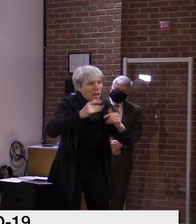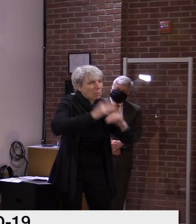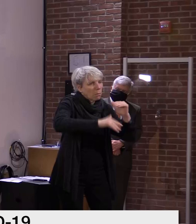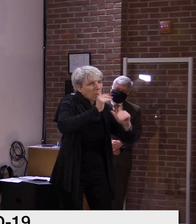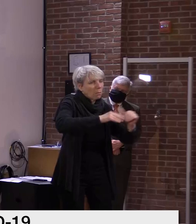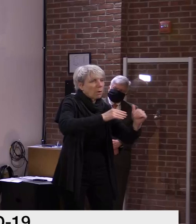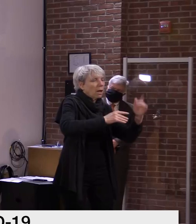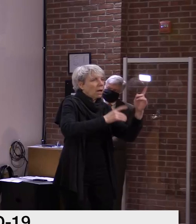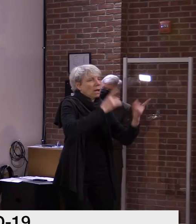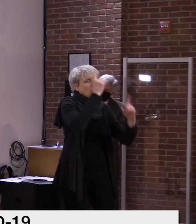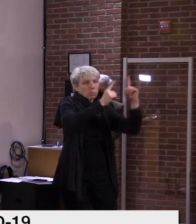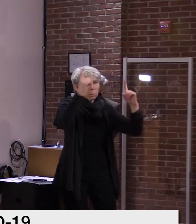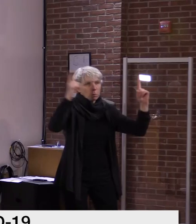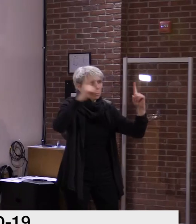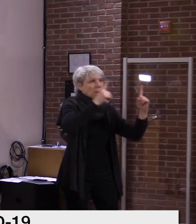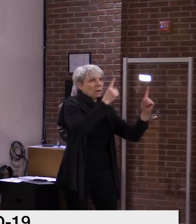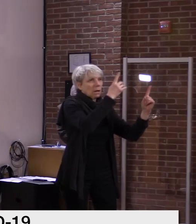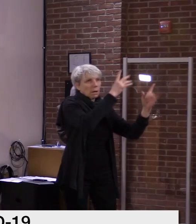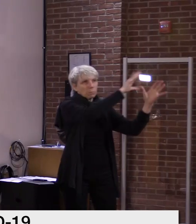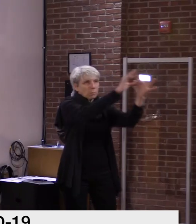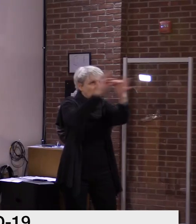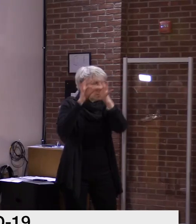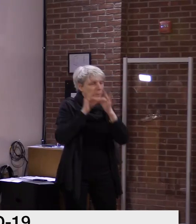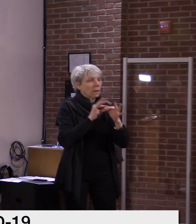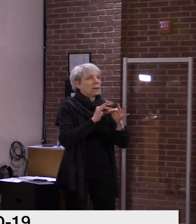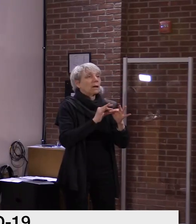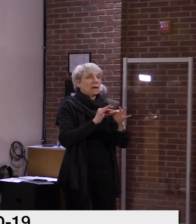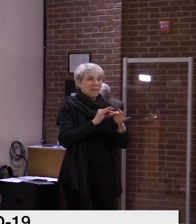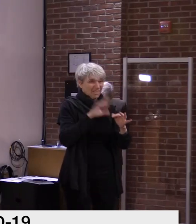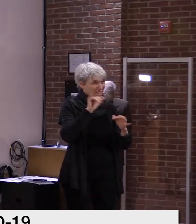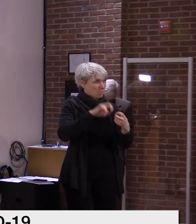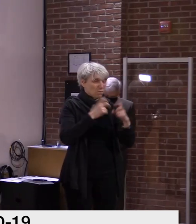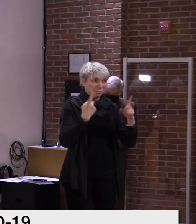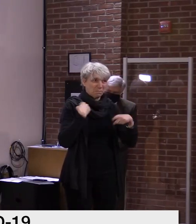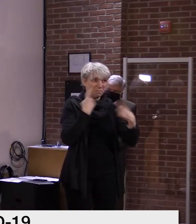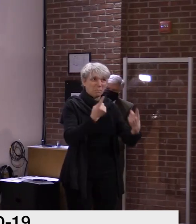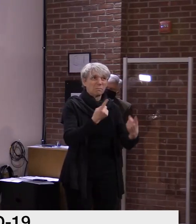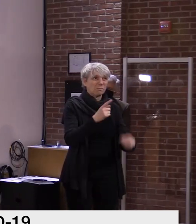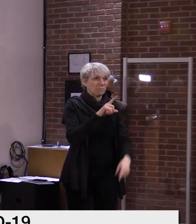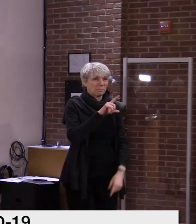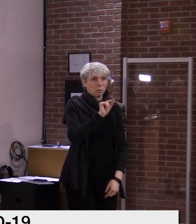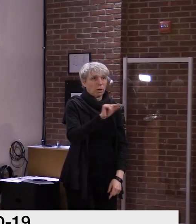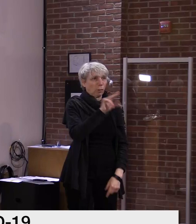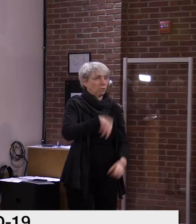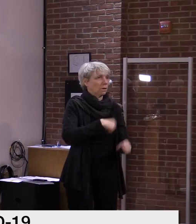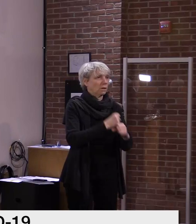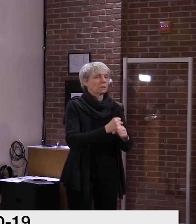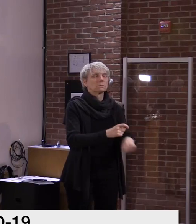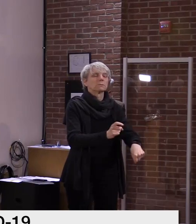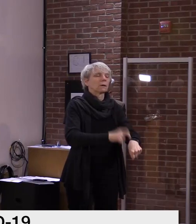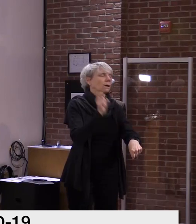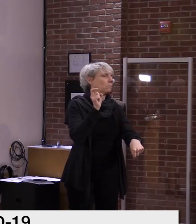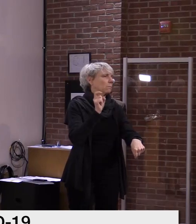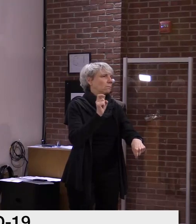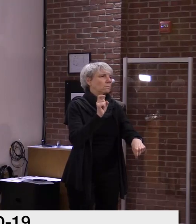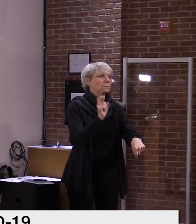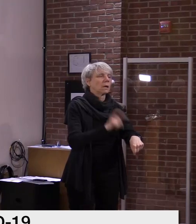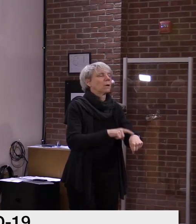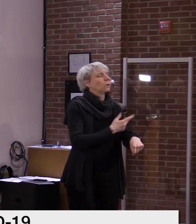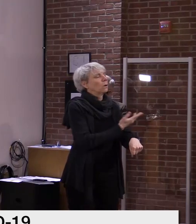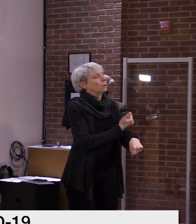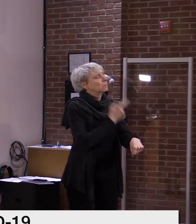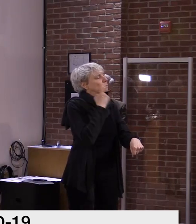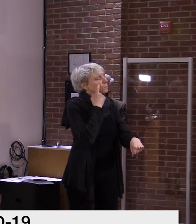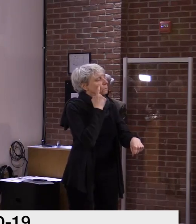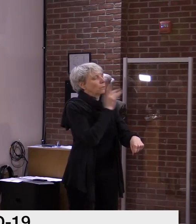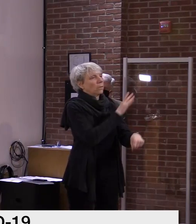plagued Vermont for decades. So I'm waiting for that overall plan,